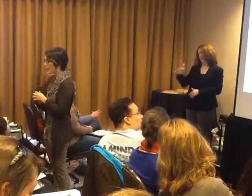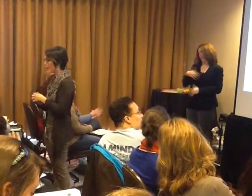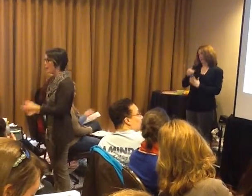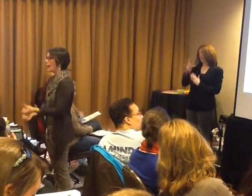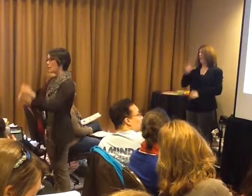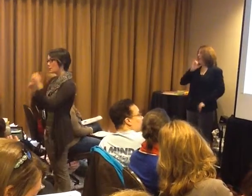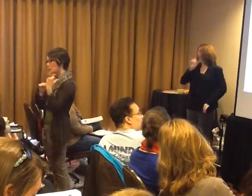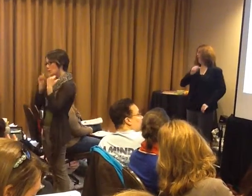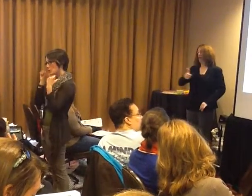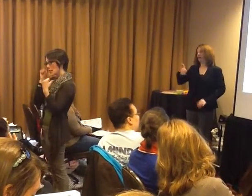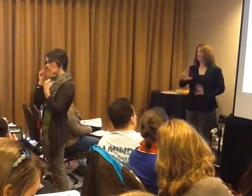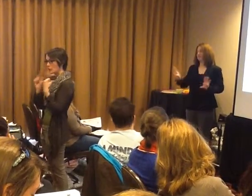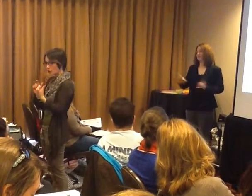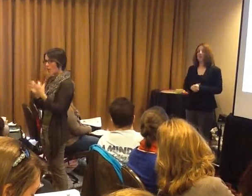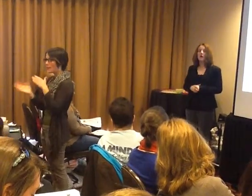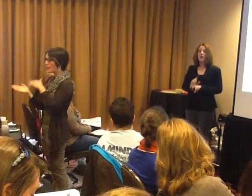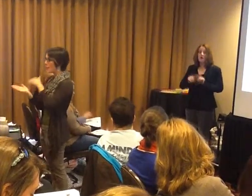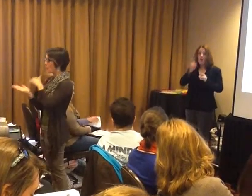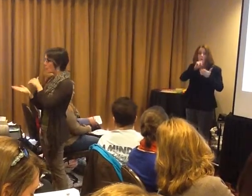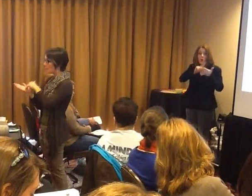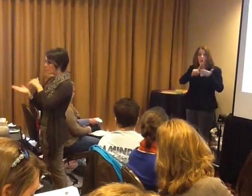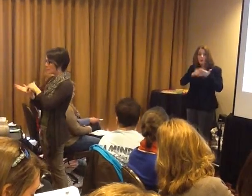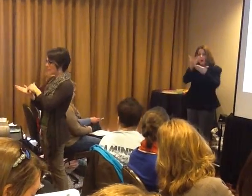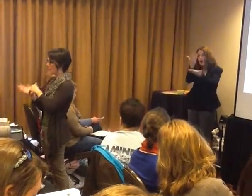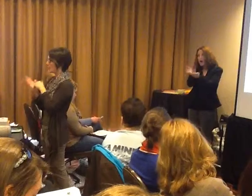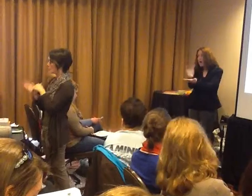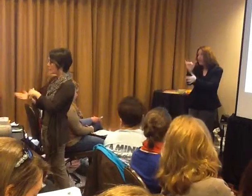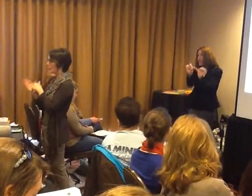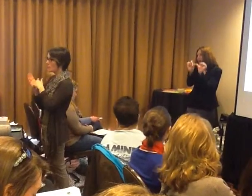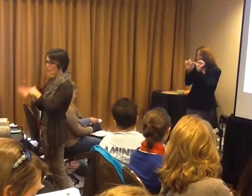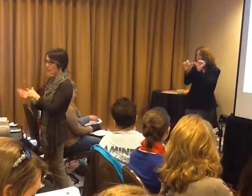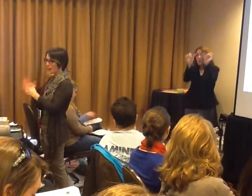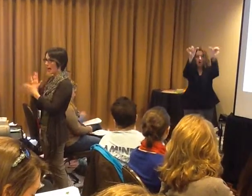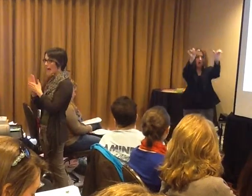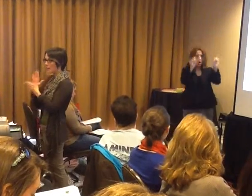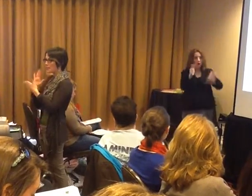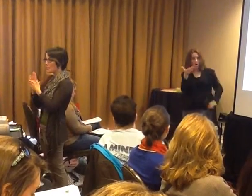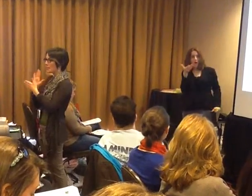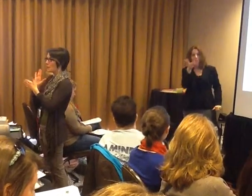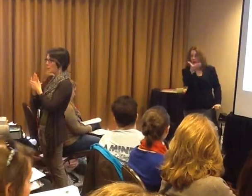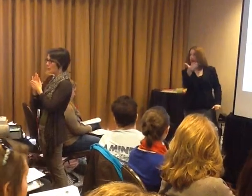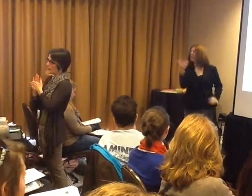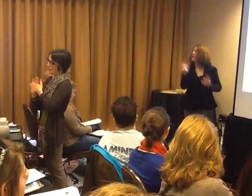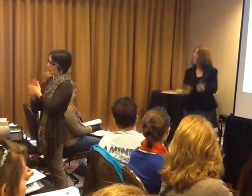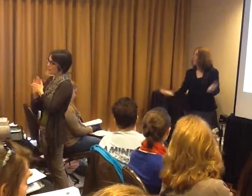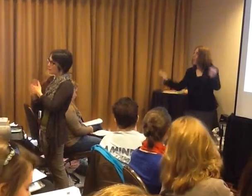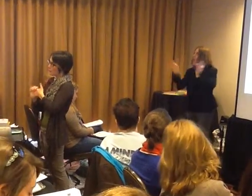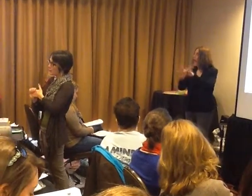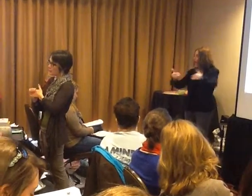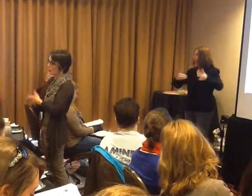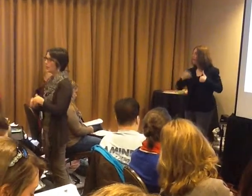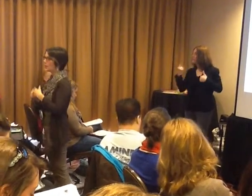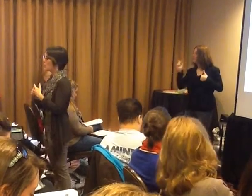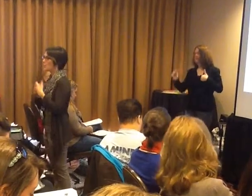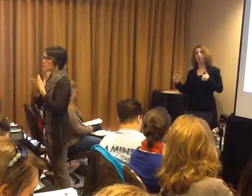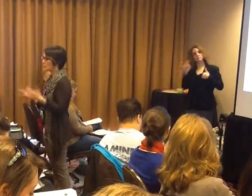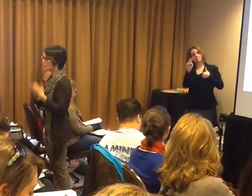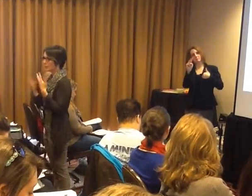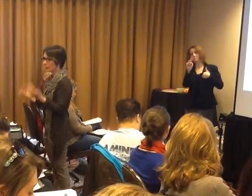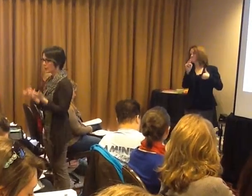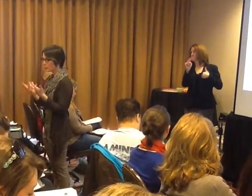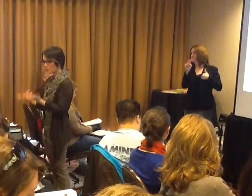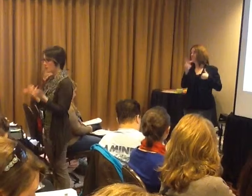old for that. And the research is actually showing that that permanency is really important, having something permanent that they can refer to. We